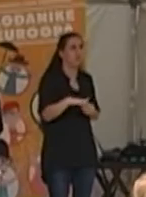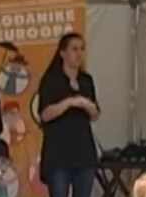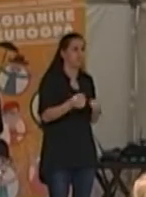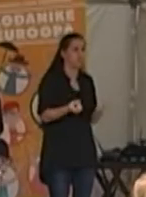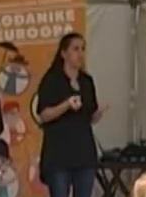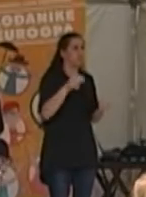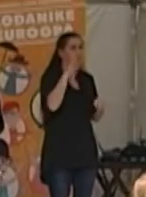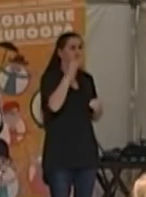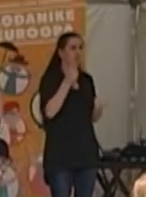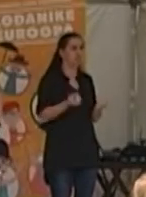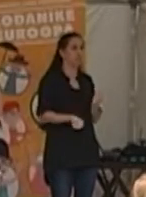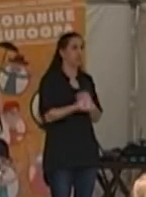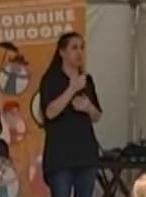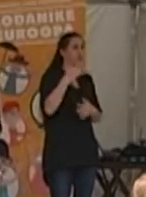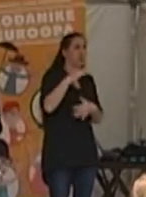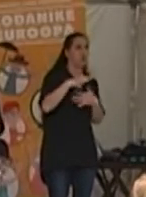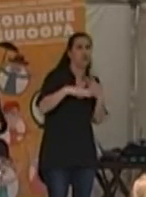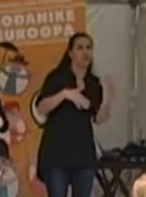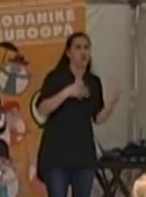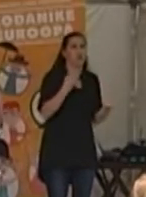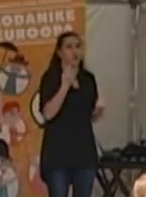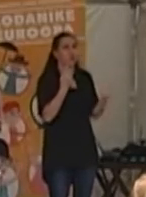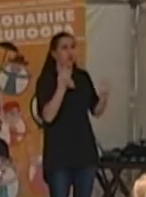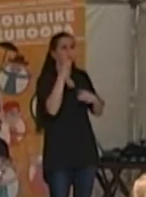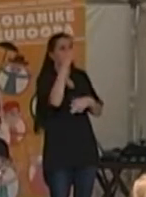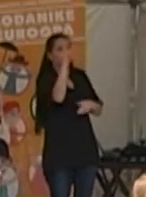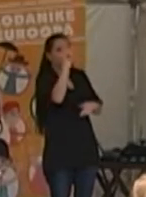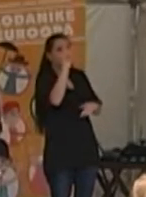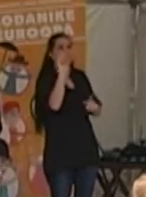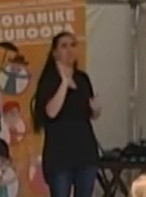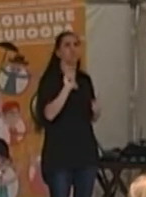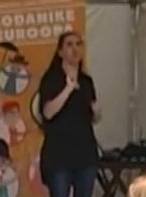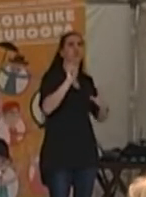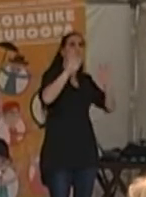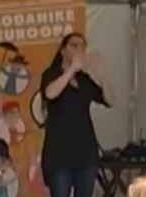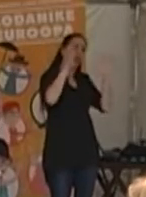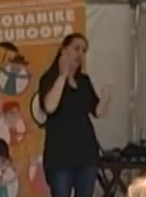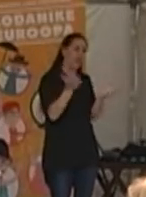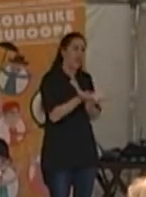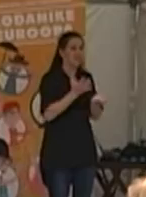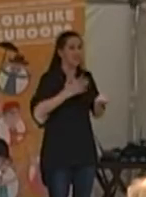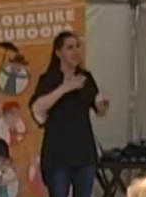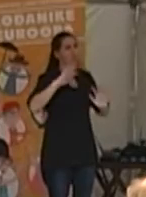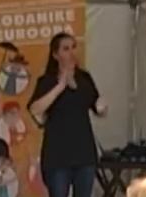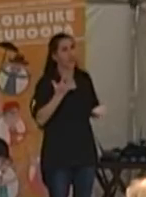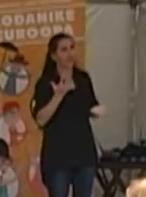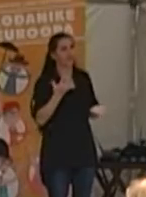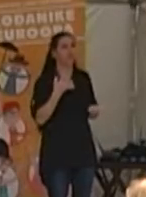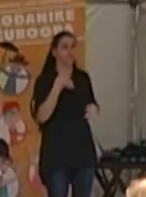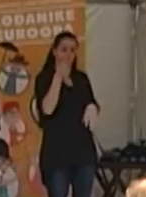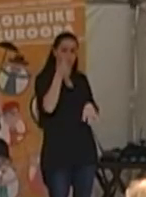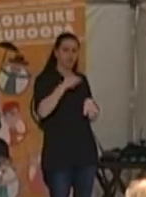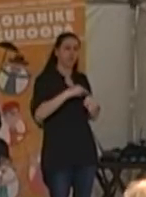the idea about trust and what the future looks like and what kind of planet they want to have, then that feels like a really positive step